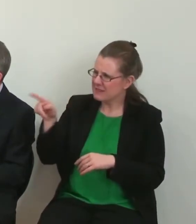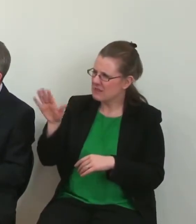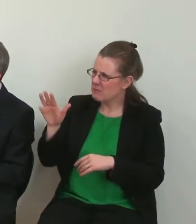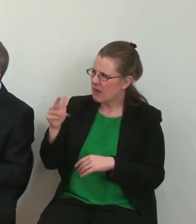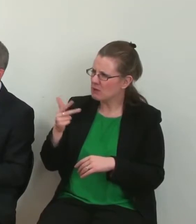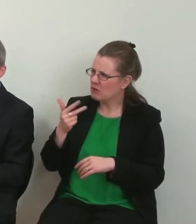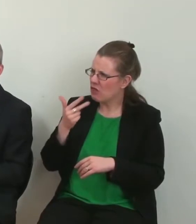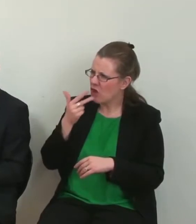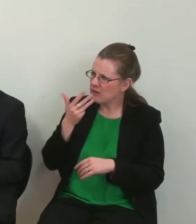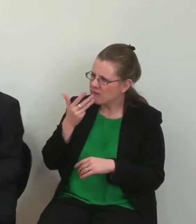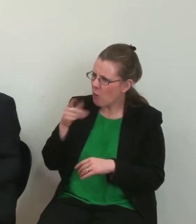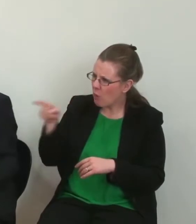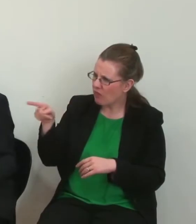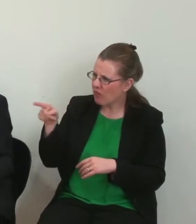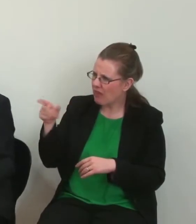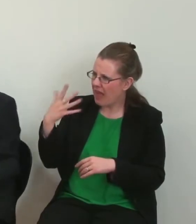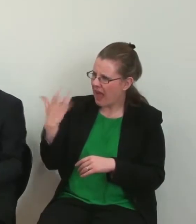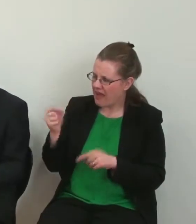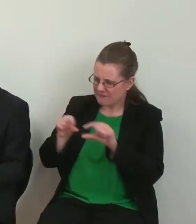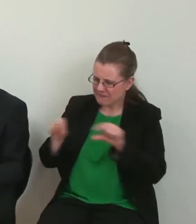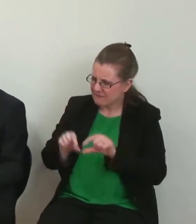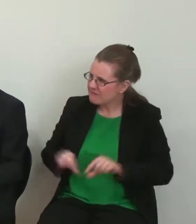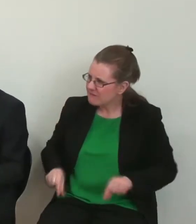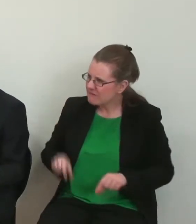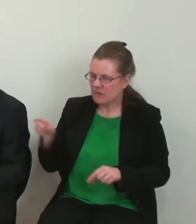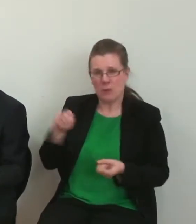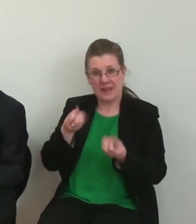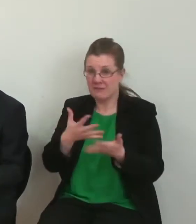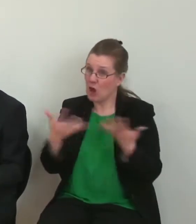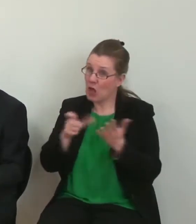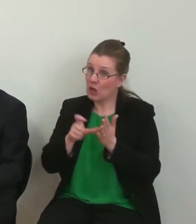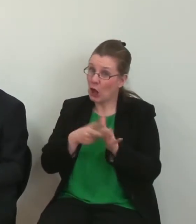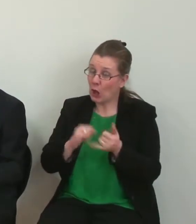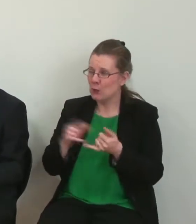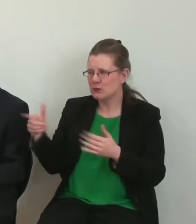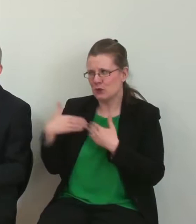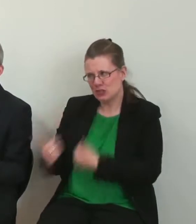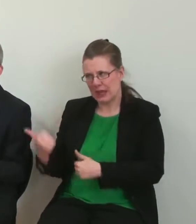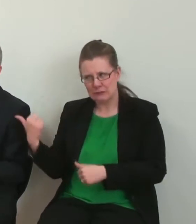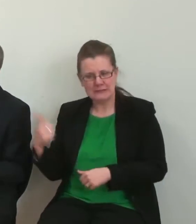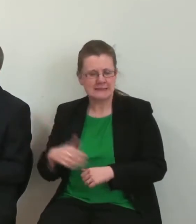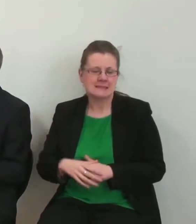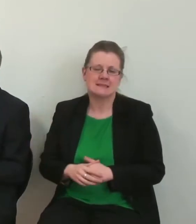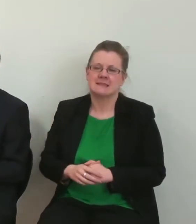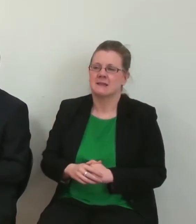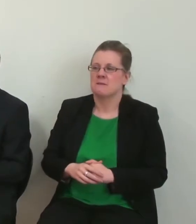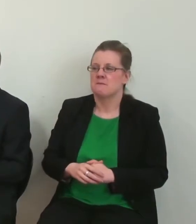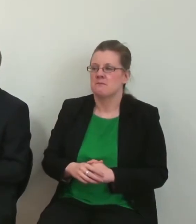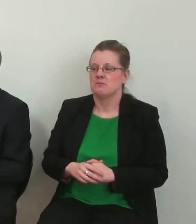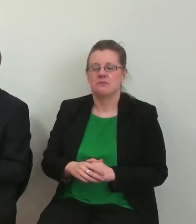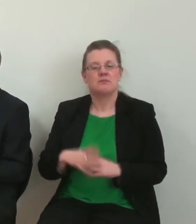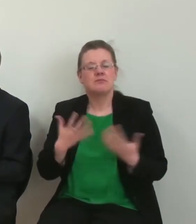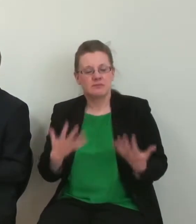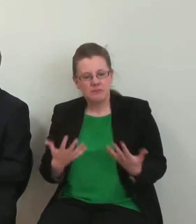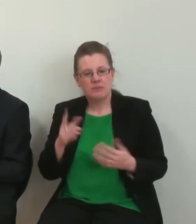a fourth prompt even? There's a couple more. We're giving you lots of clues here, aren't we, isn't it? You're very generous, Chris. Okay.